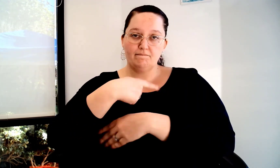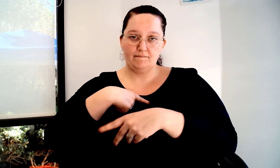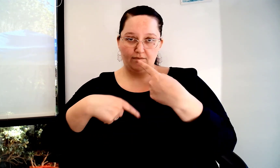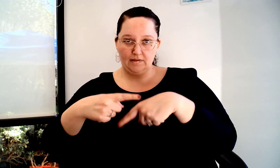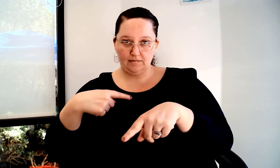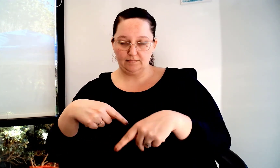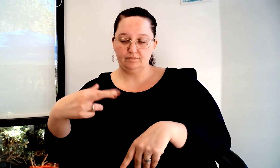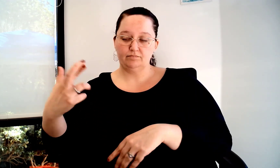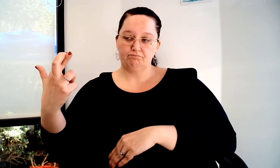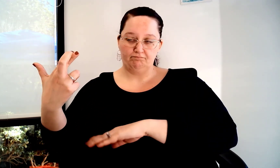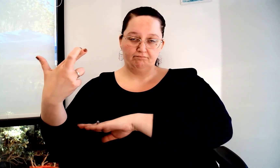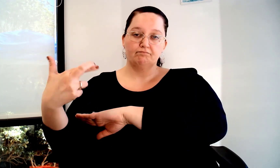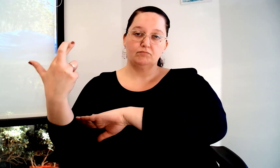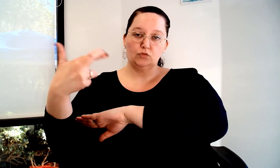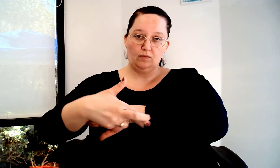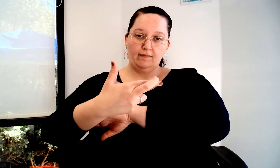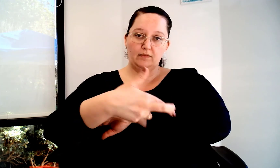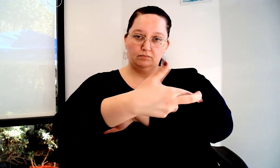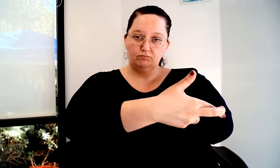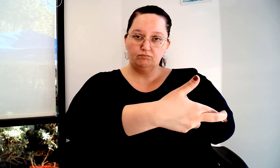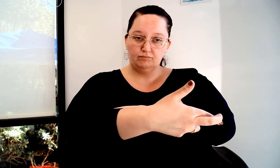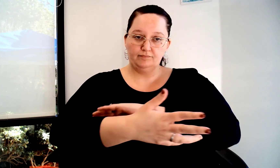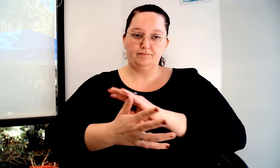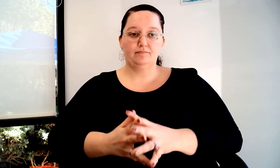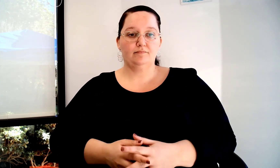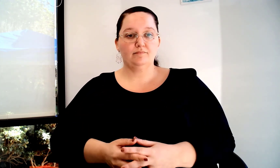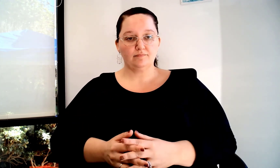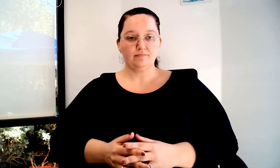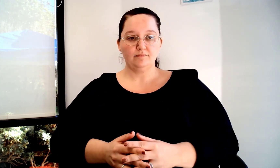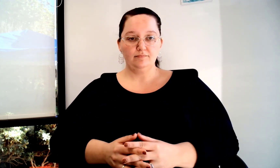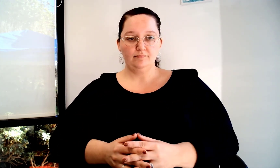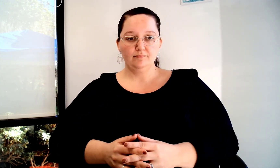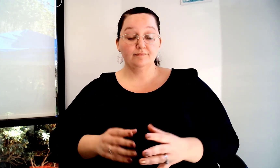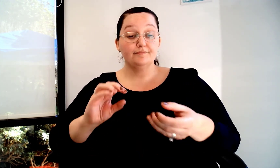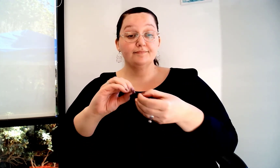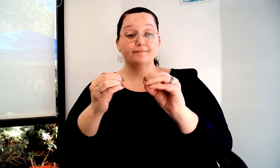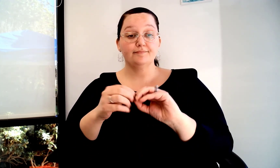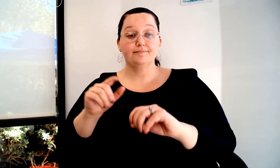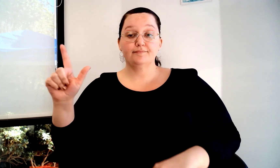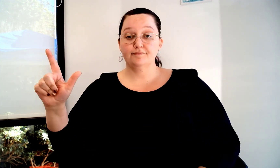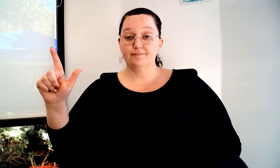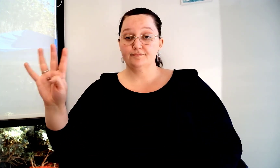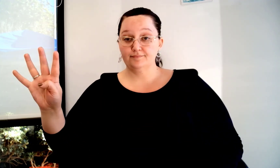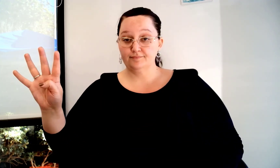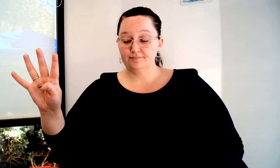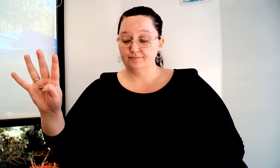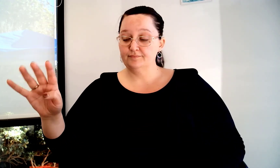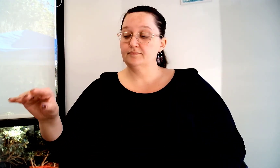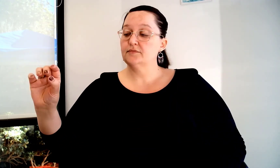Dolphin I sign with that open R, my thumb sticking up. Number